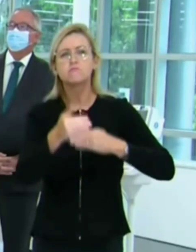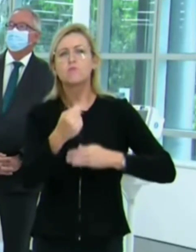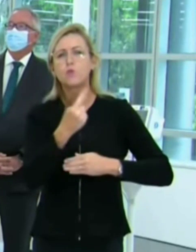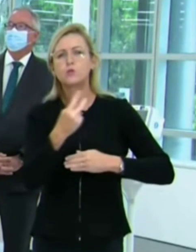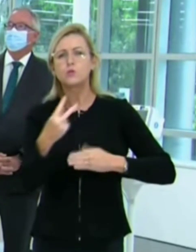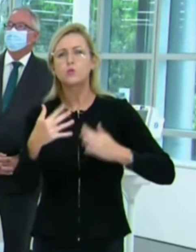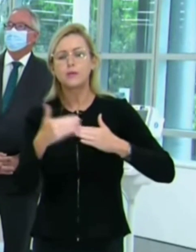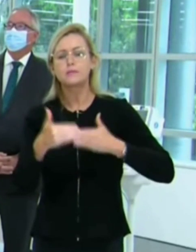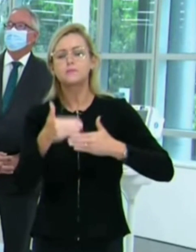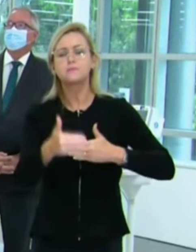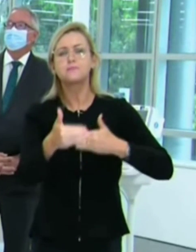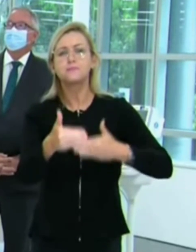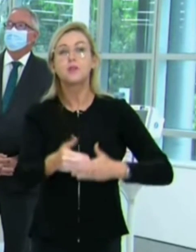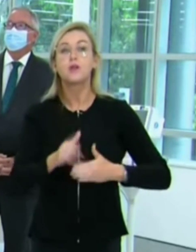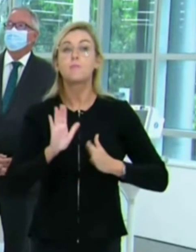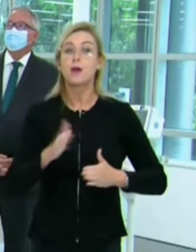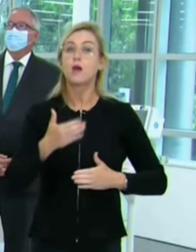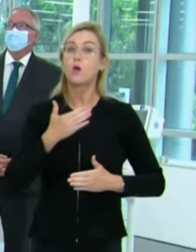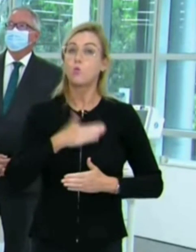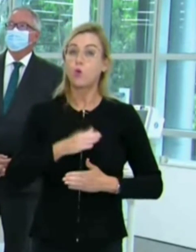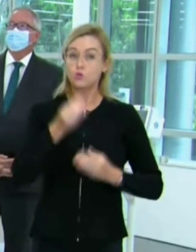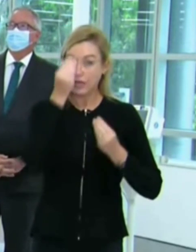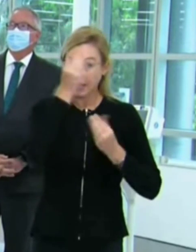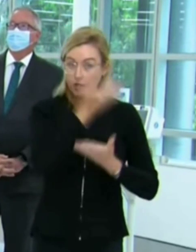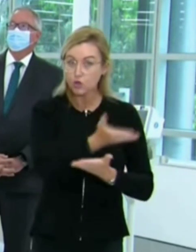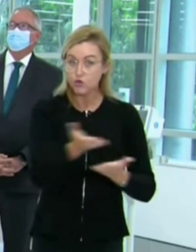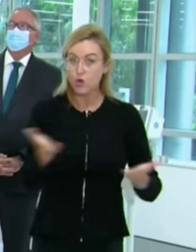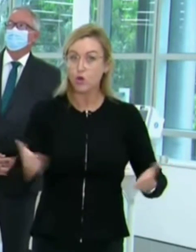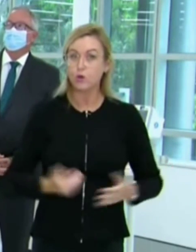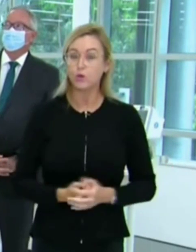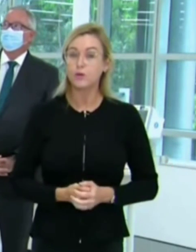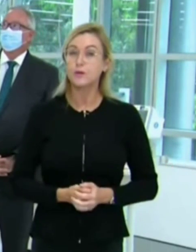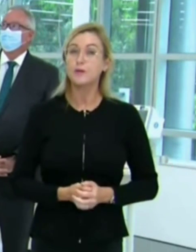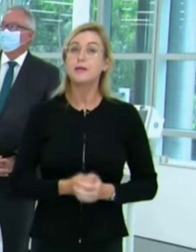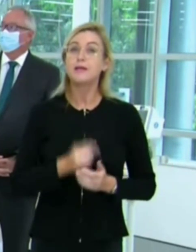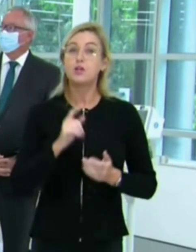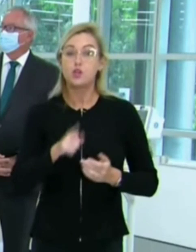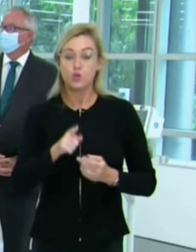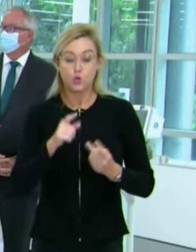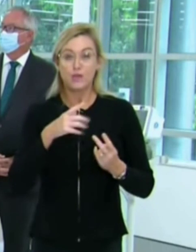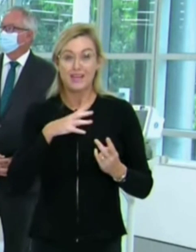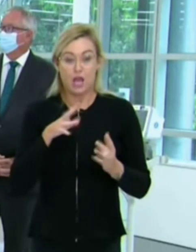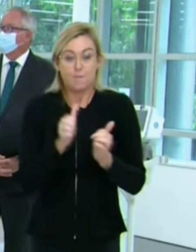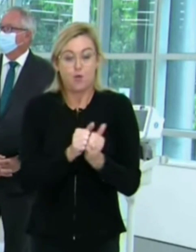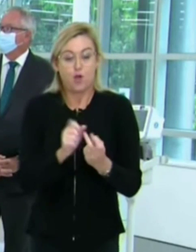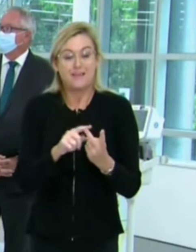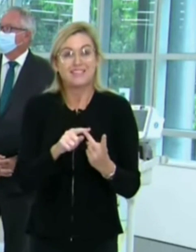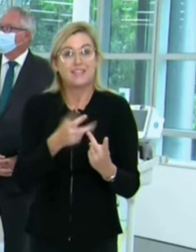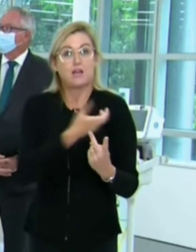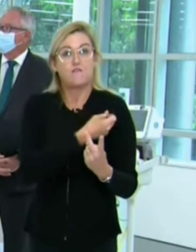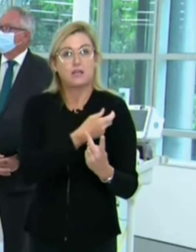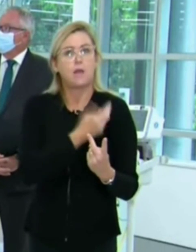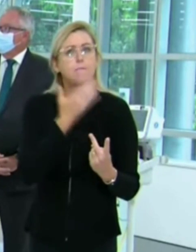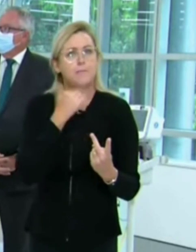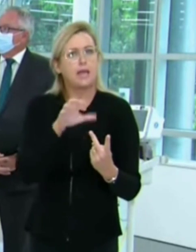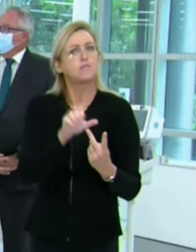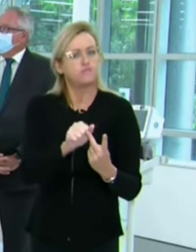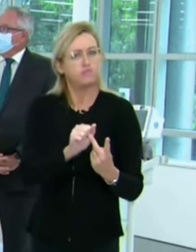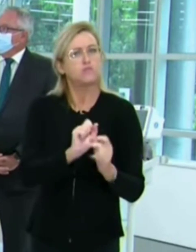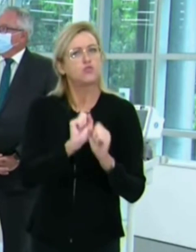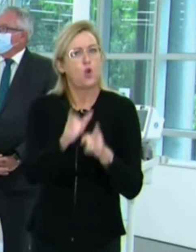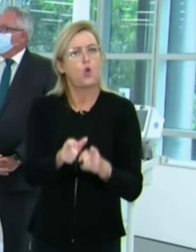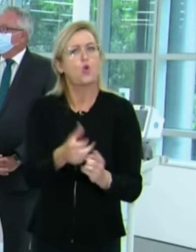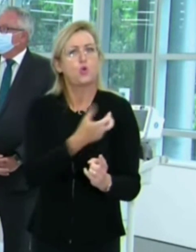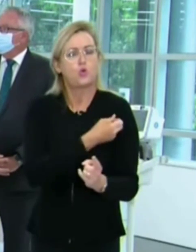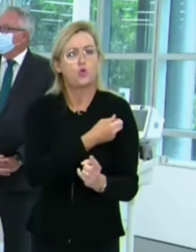I want to say to everyone right across the state today, please keep your appointments and get vaccinated. The fact that we're able to open up on Monday